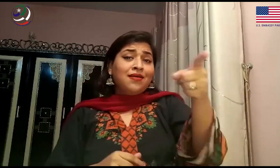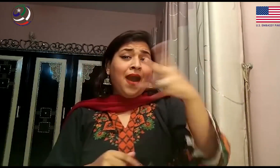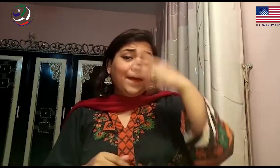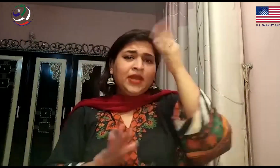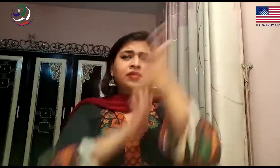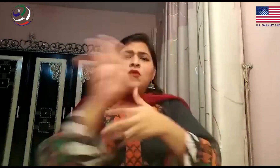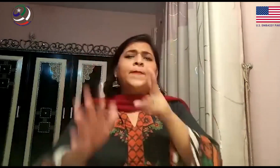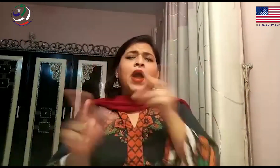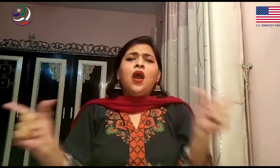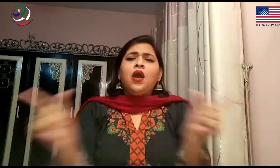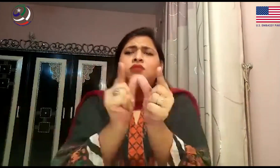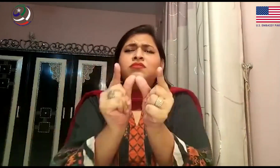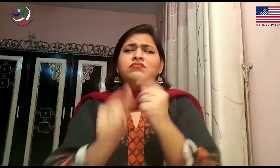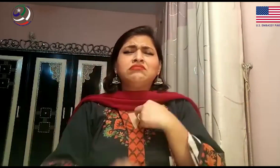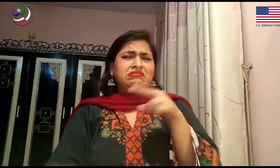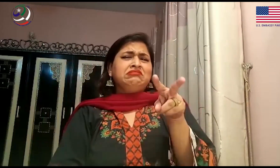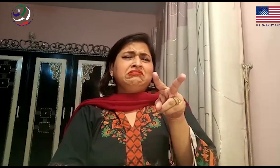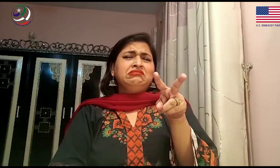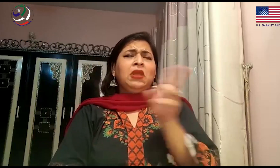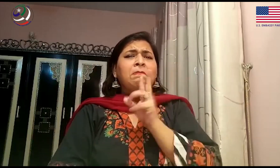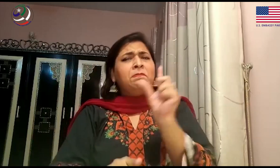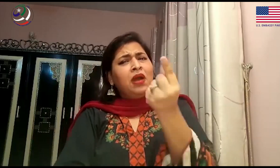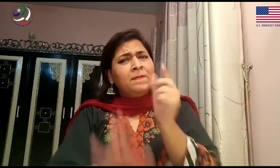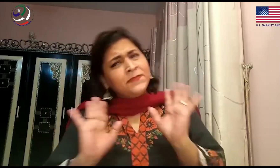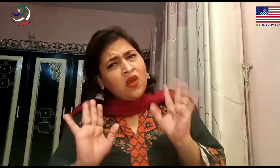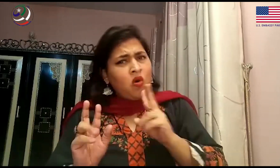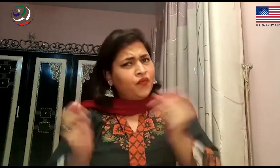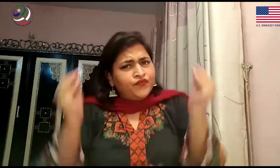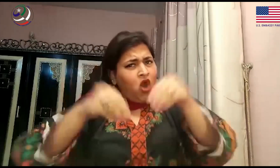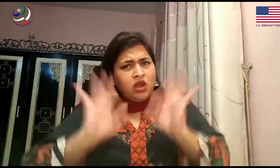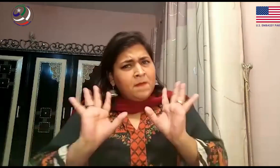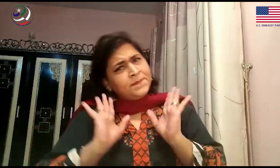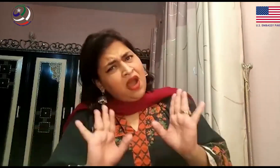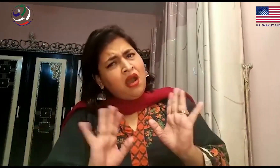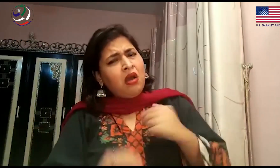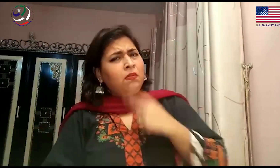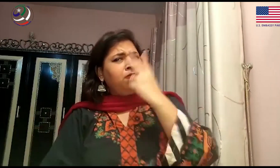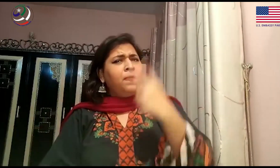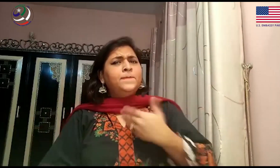I tell her that you guys talked for so long. How can it be so short? I saw you talking for a